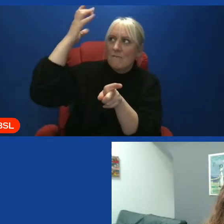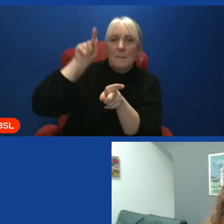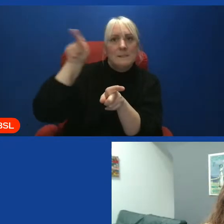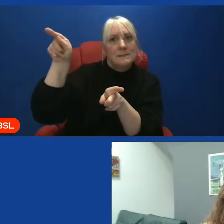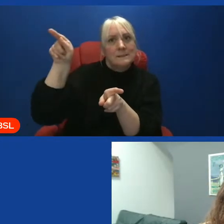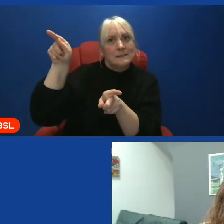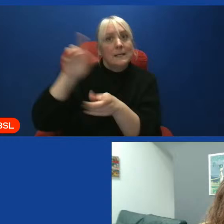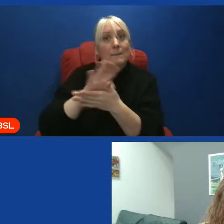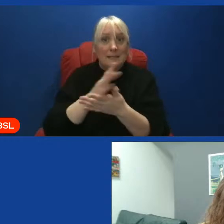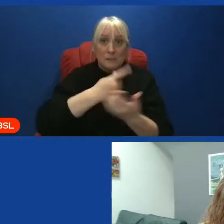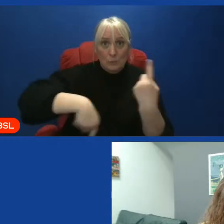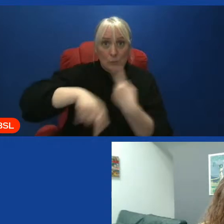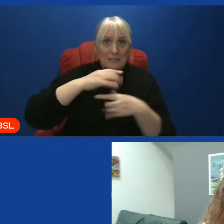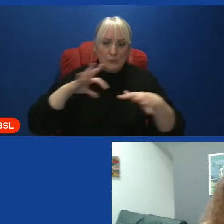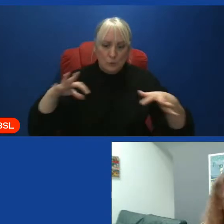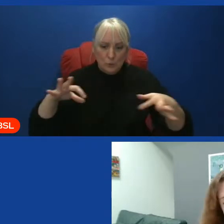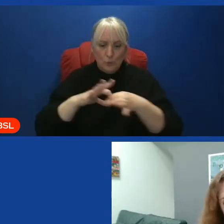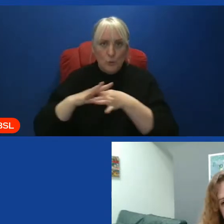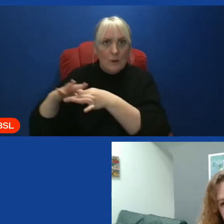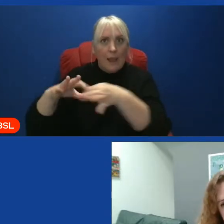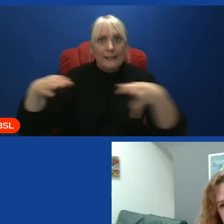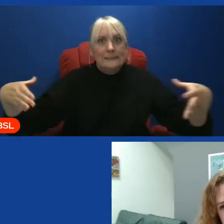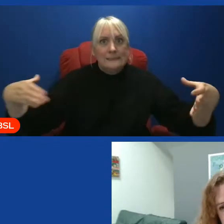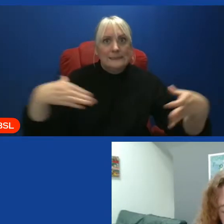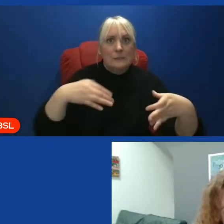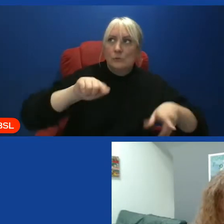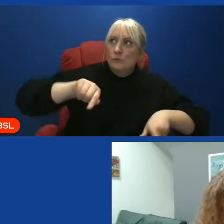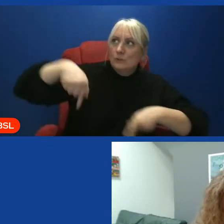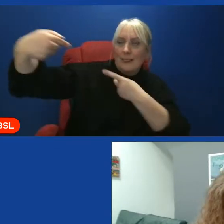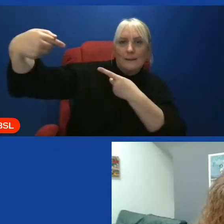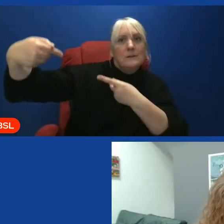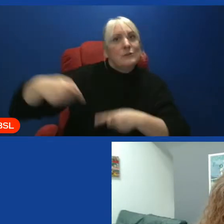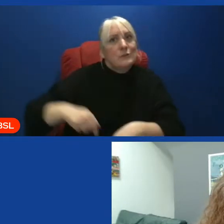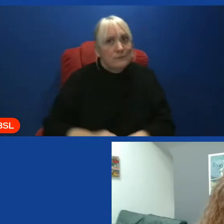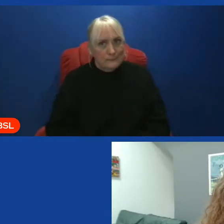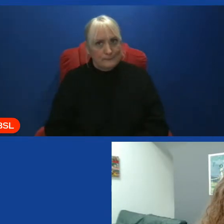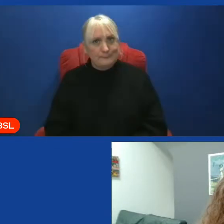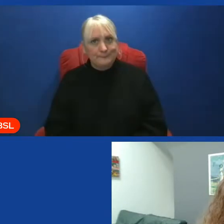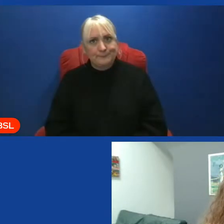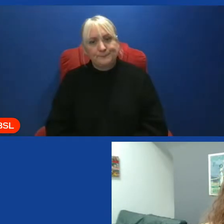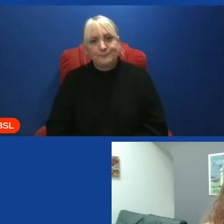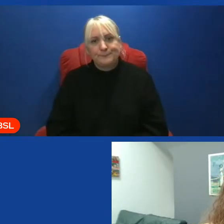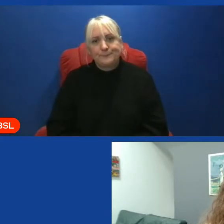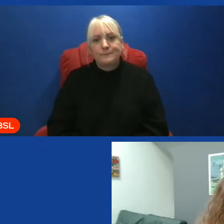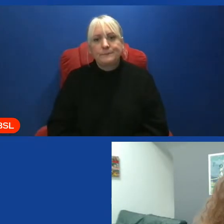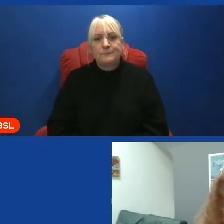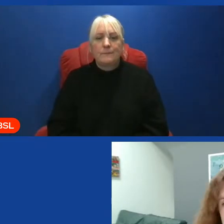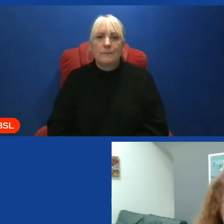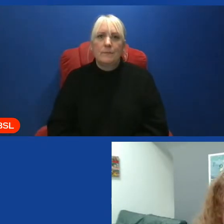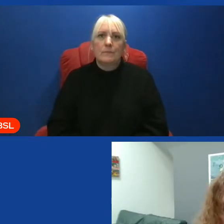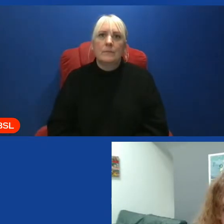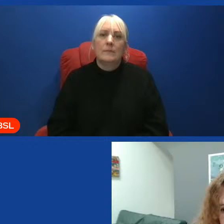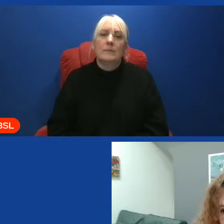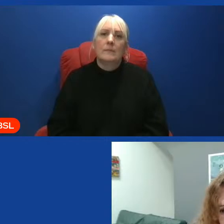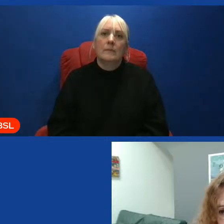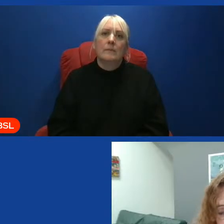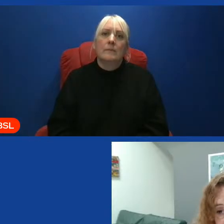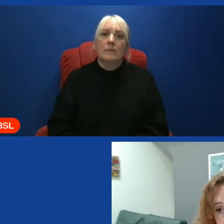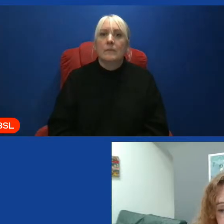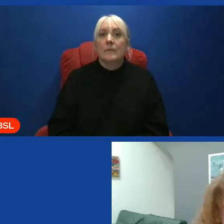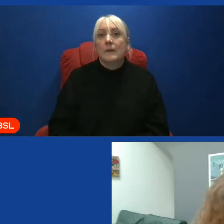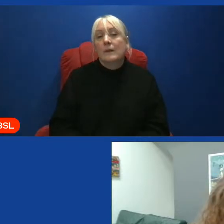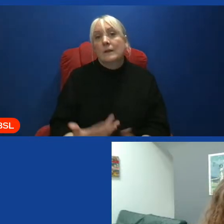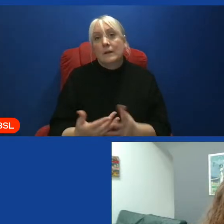defeat them. But clearly, there has been a lot said in the last